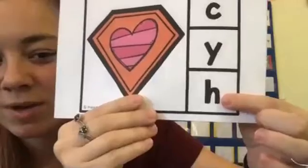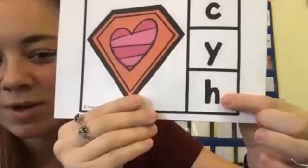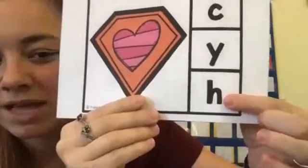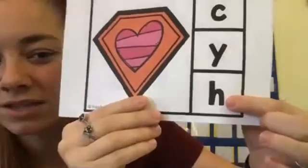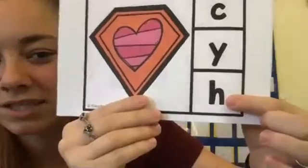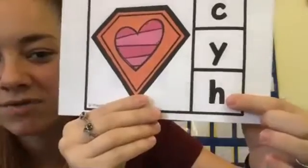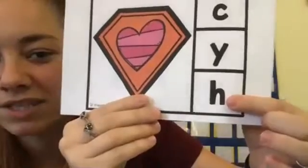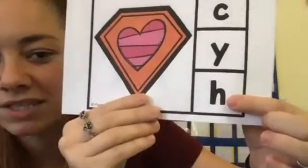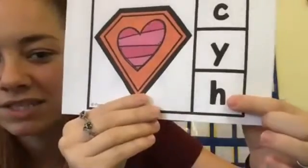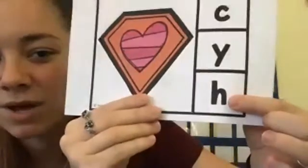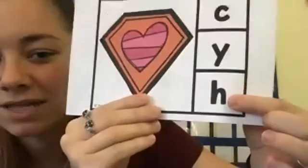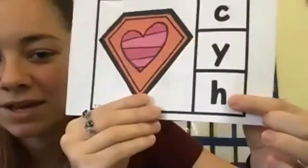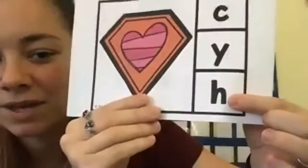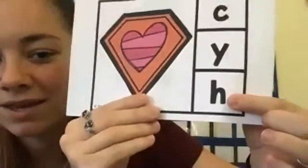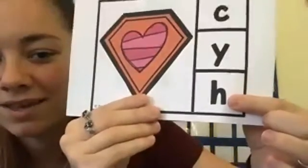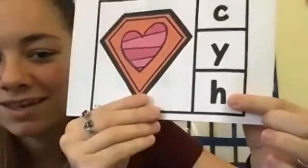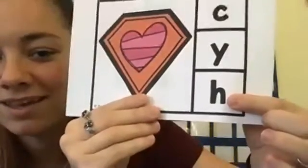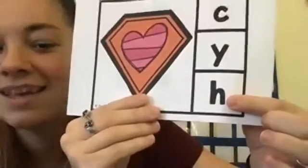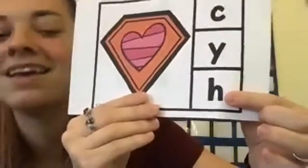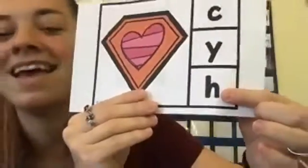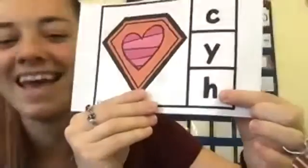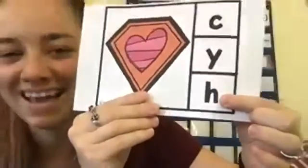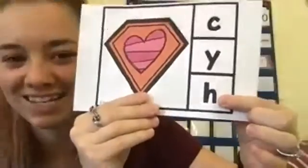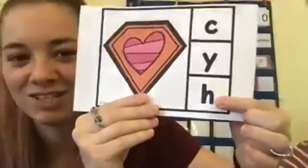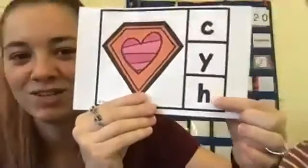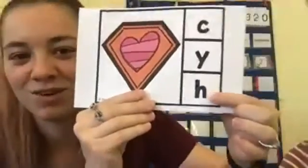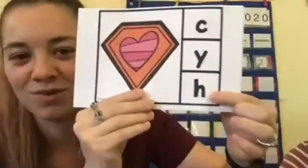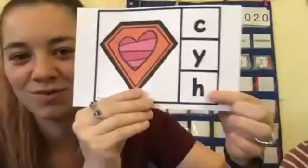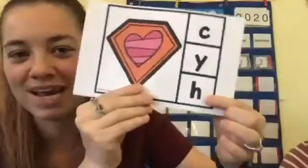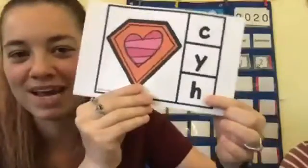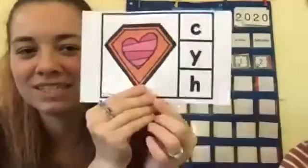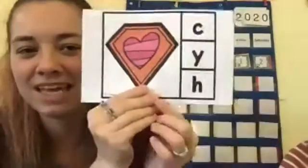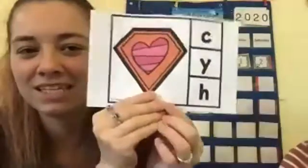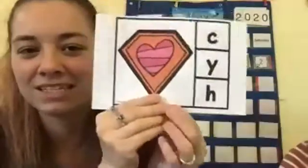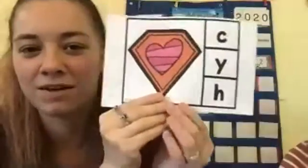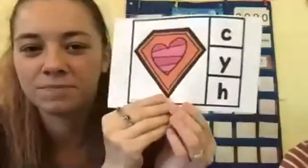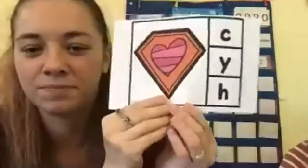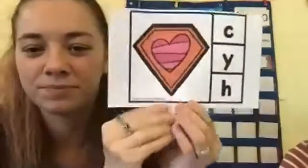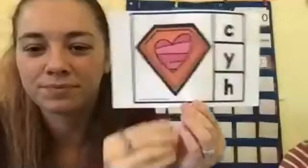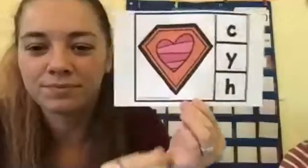is this, my friends? Go ahead and tell me. H, you're right. And what's the H sound?